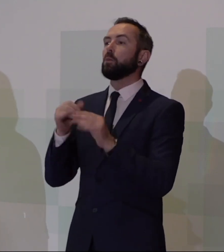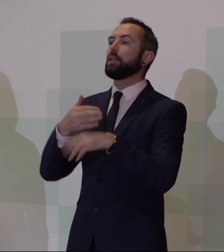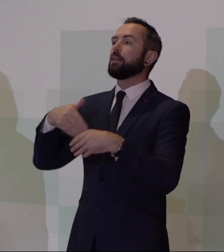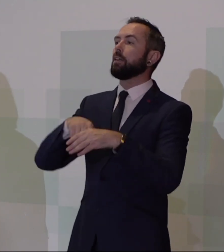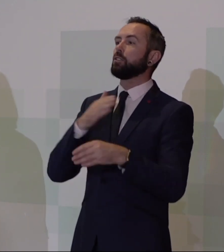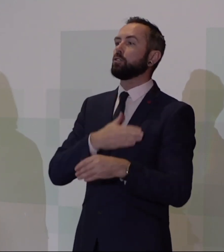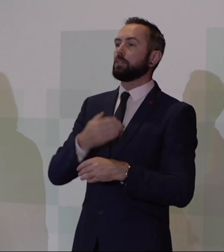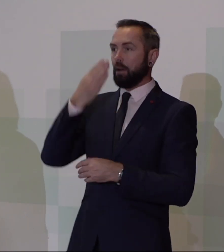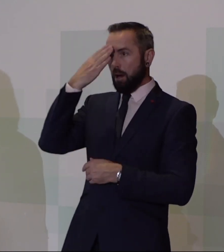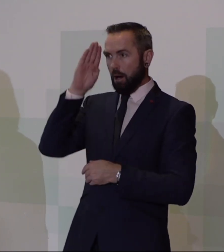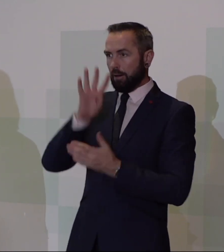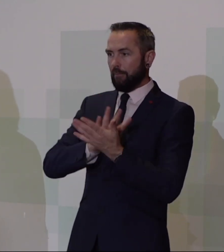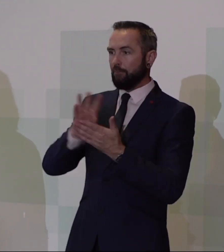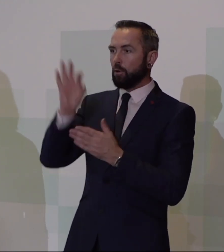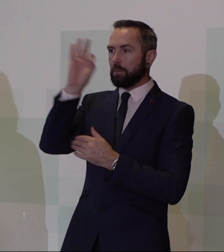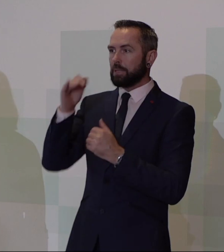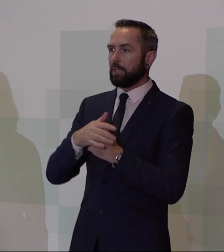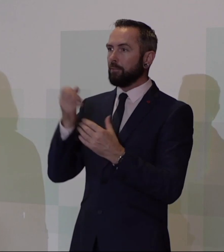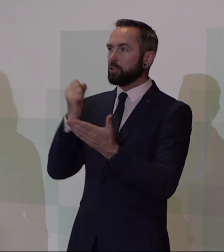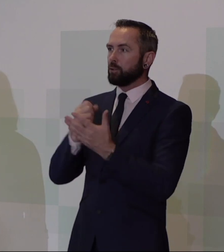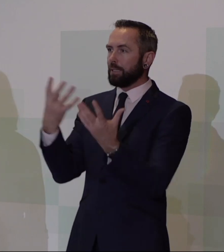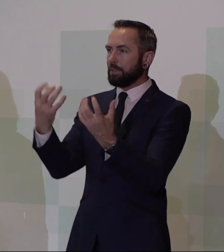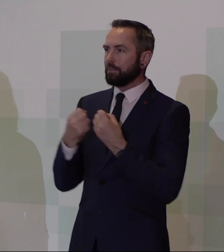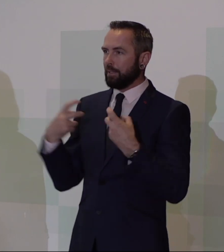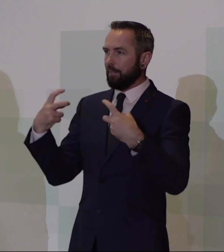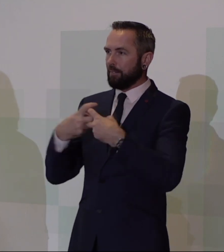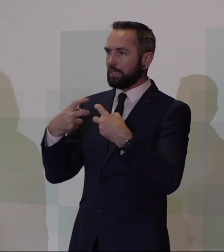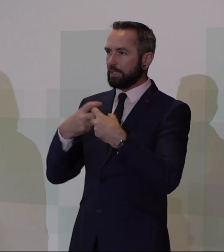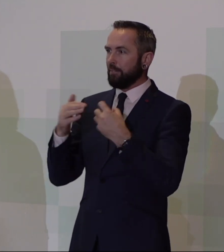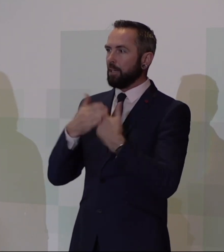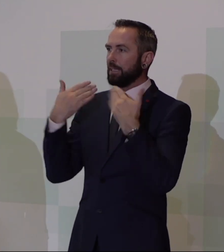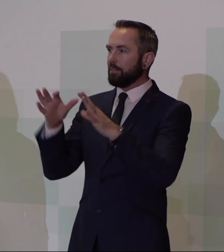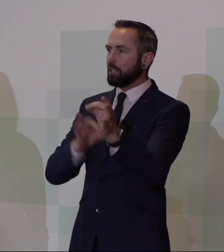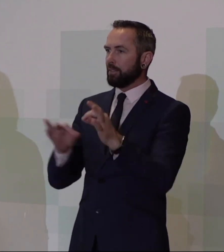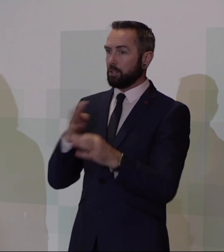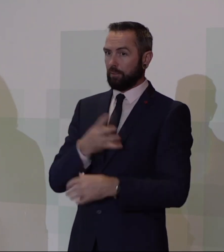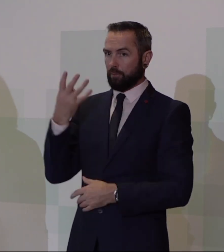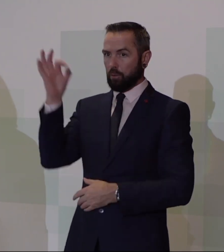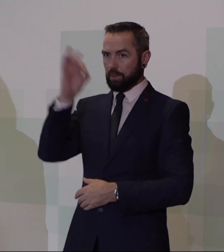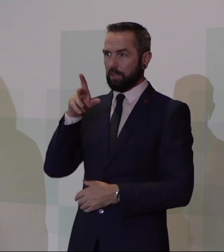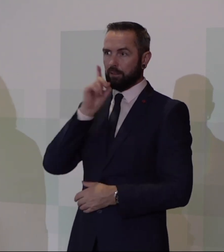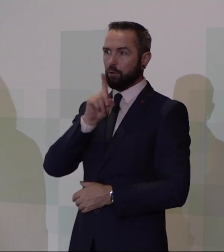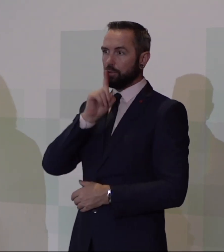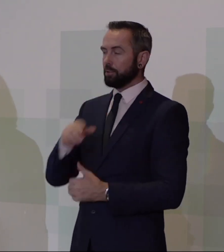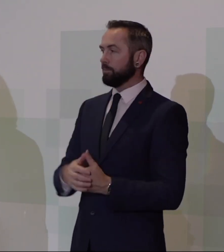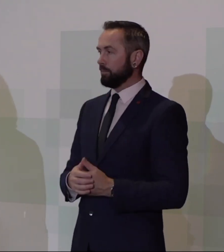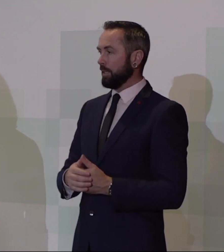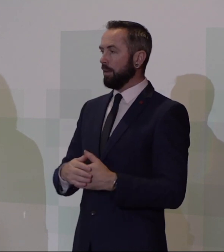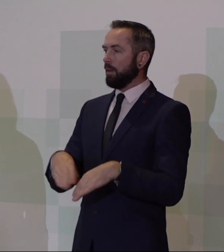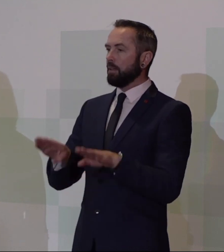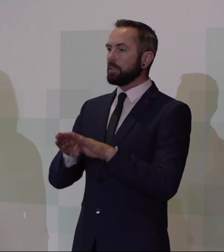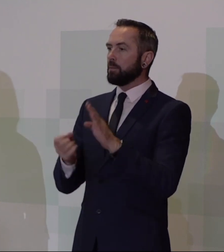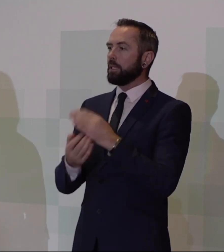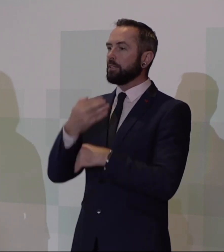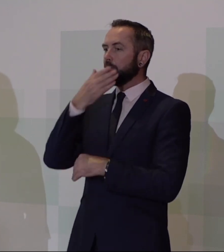Ireland, only 14% of the student cohort take physics to Leaving Cert, and 4% are girls. There's a similar issue for